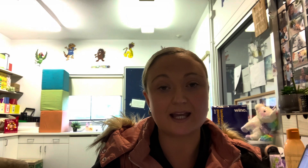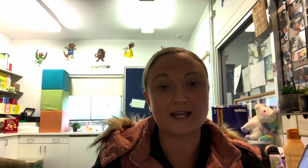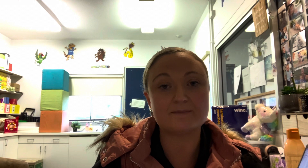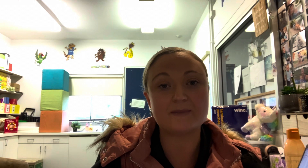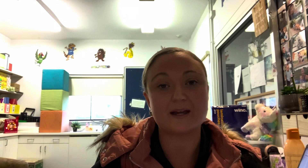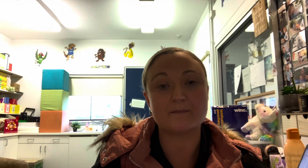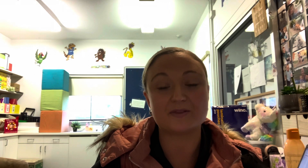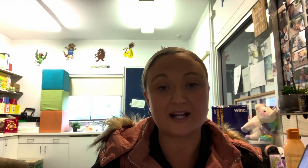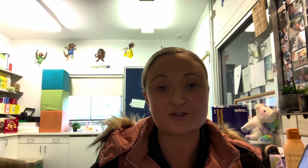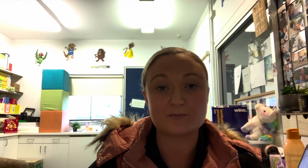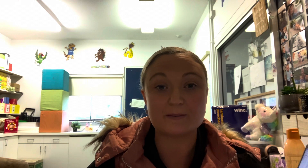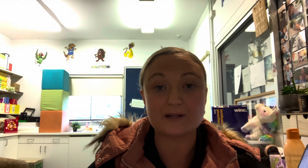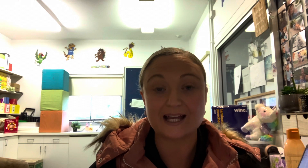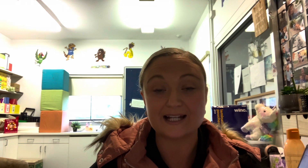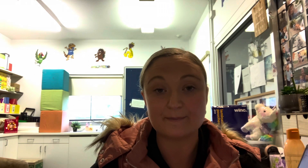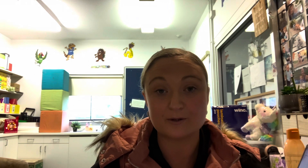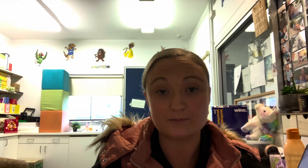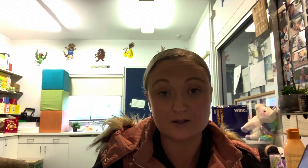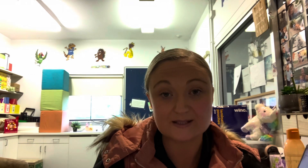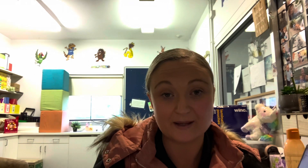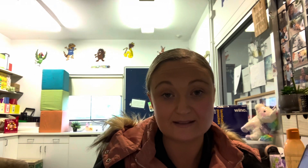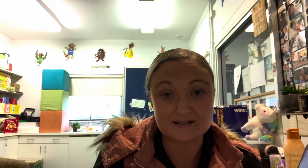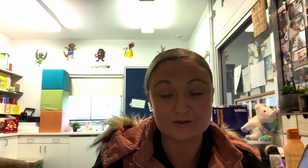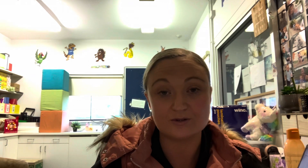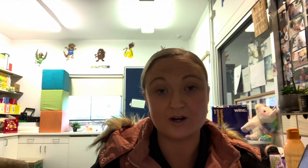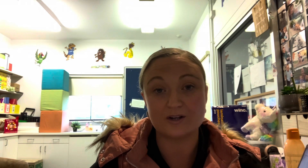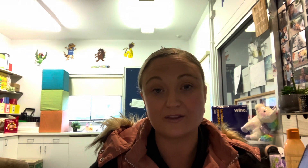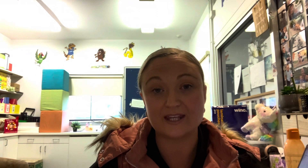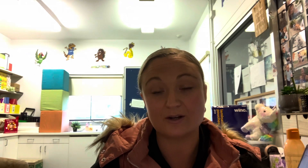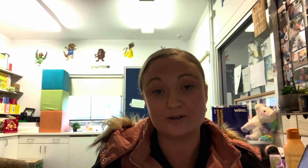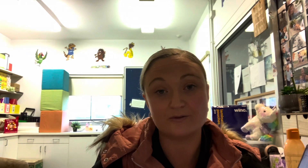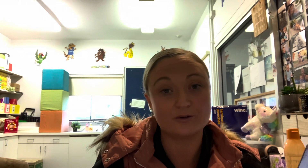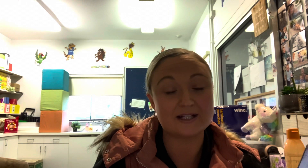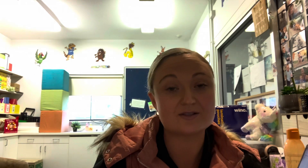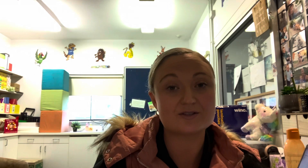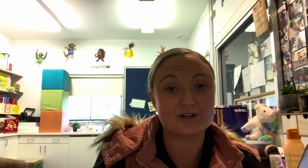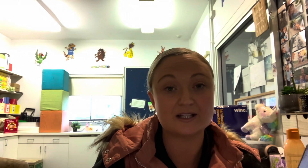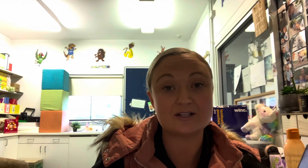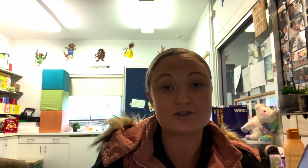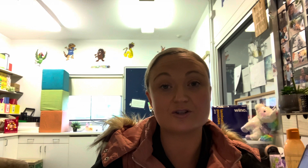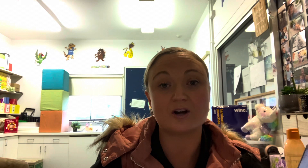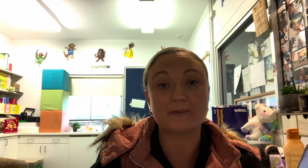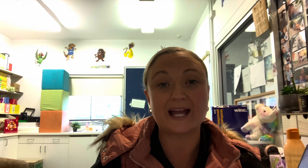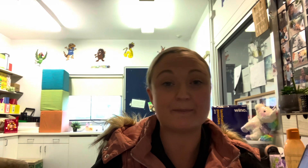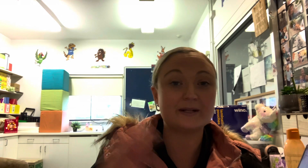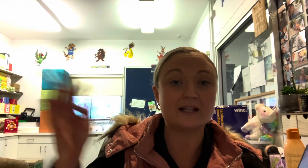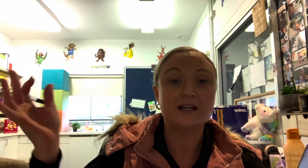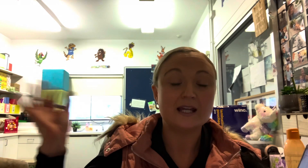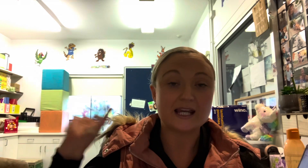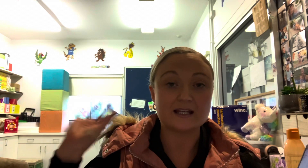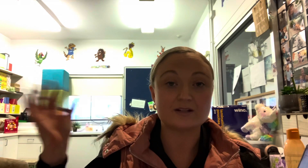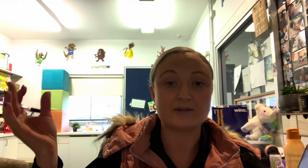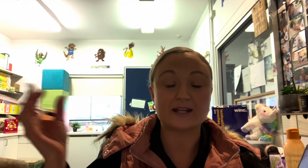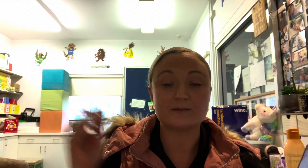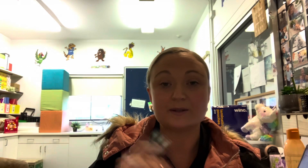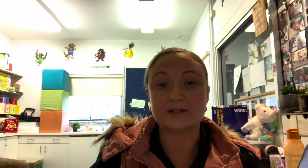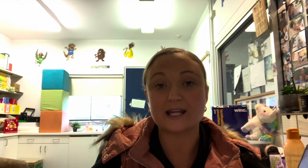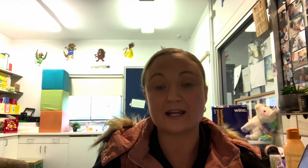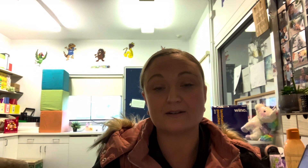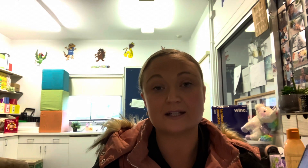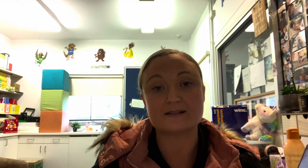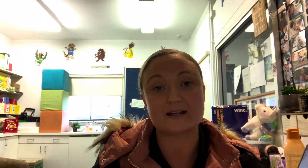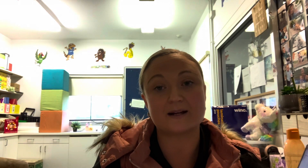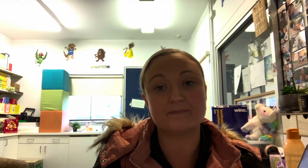great game, but that should be played up on block spaces or on the oval. It certainly should not be happening in and around the